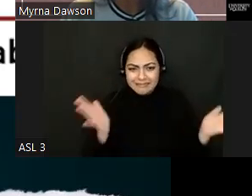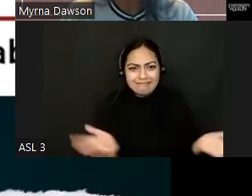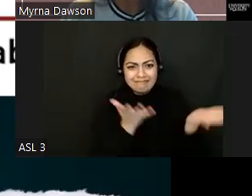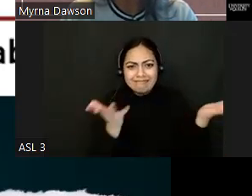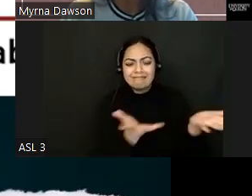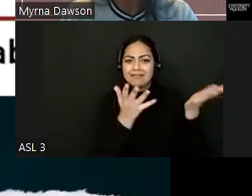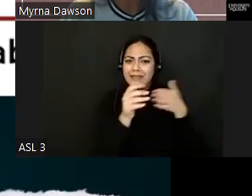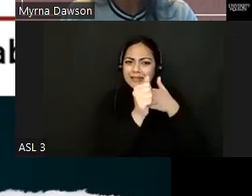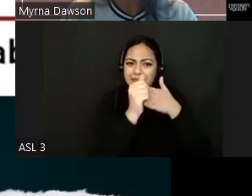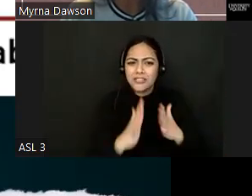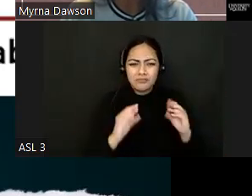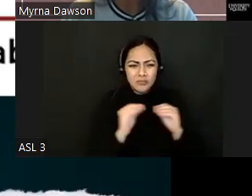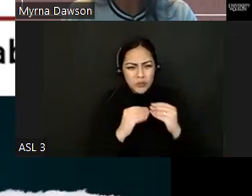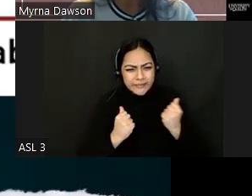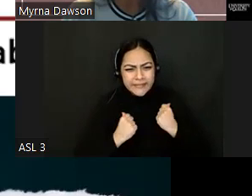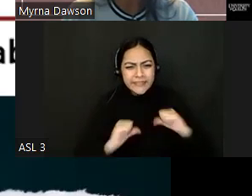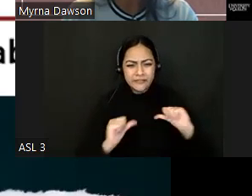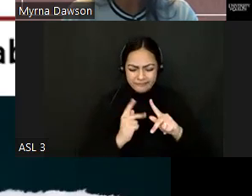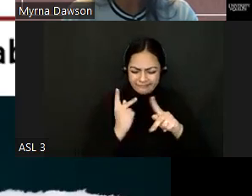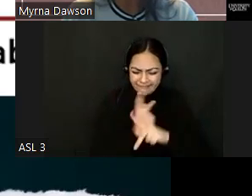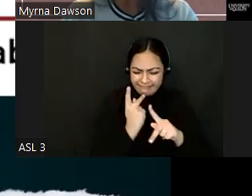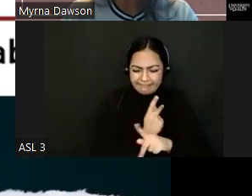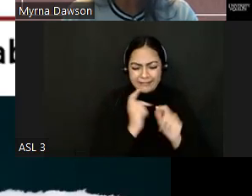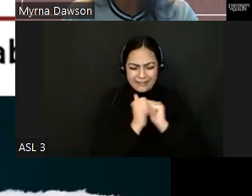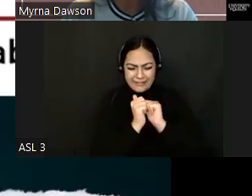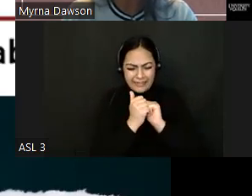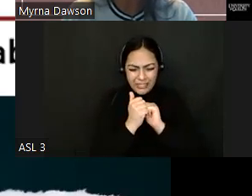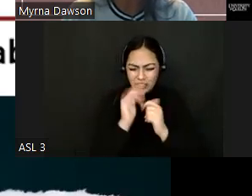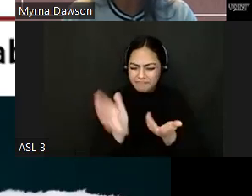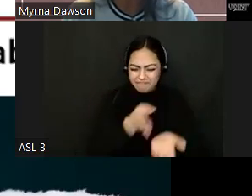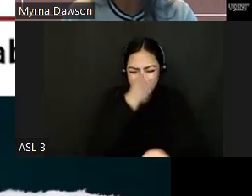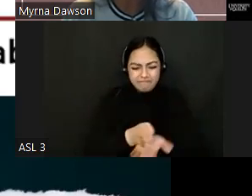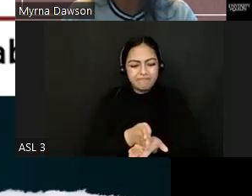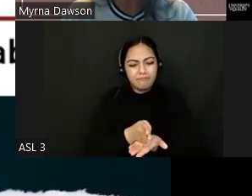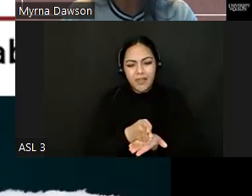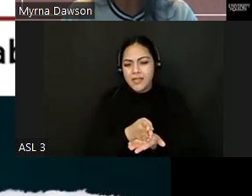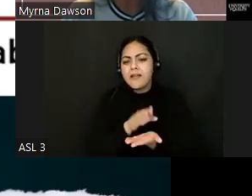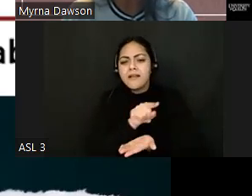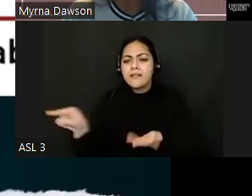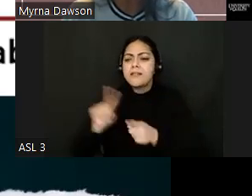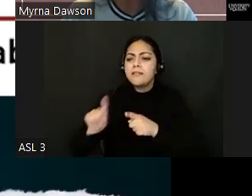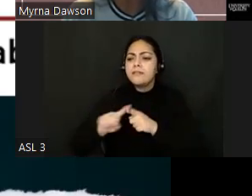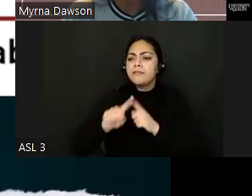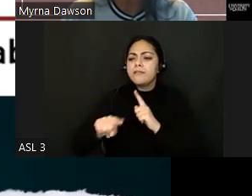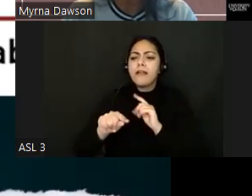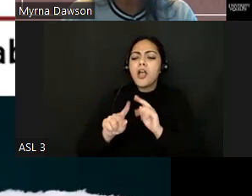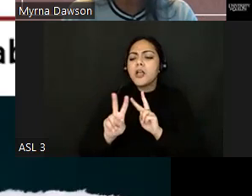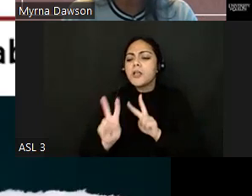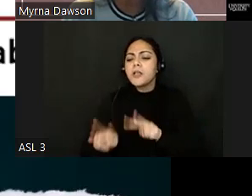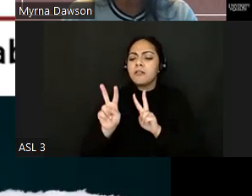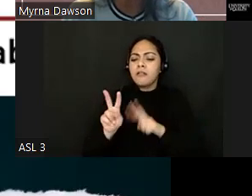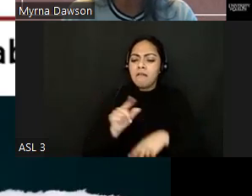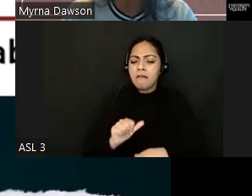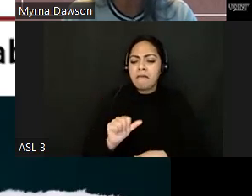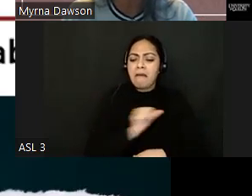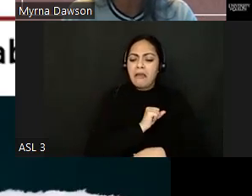concerted effort to help to eradicate those negative attitudes beliefs, and stereotypes that are so resistant